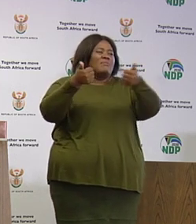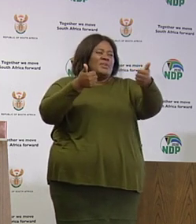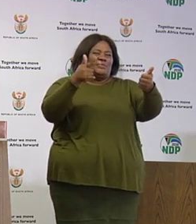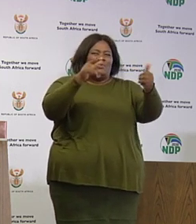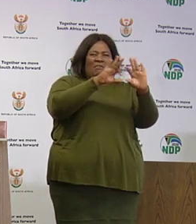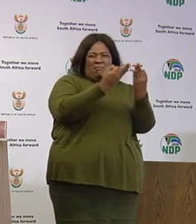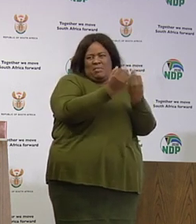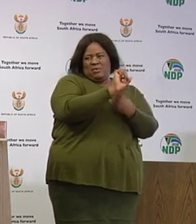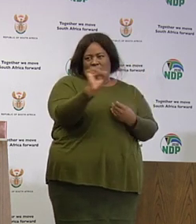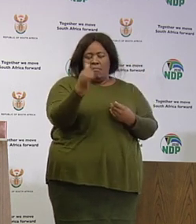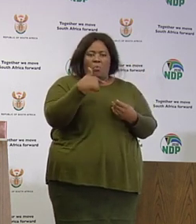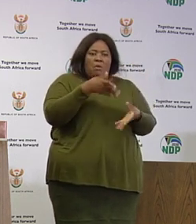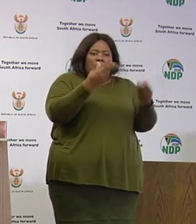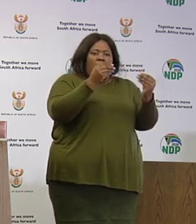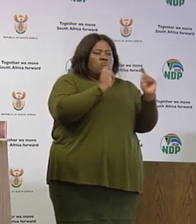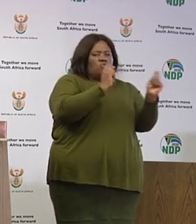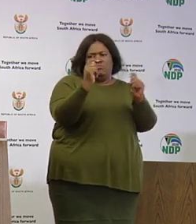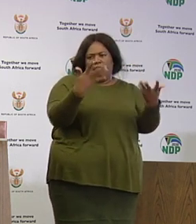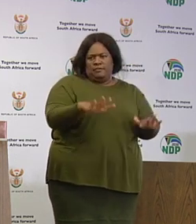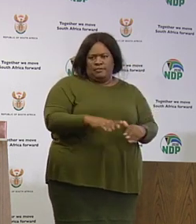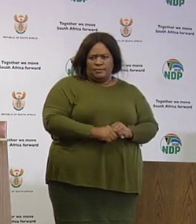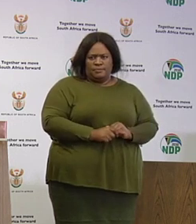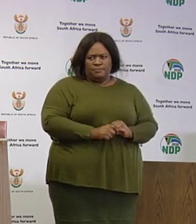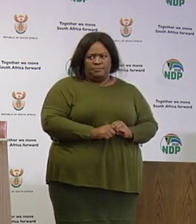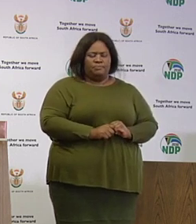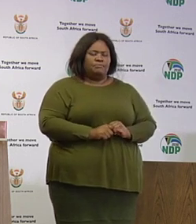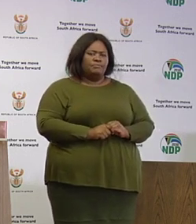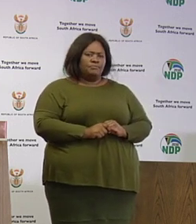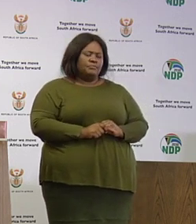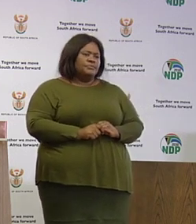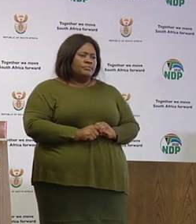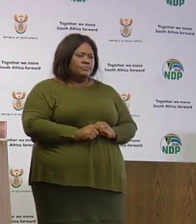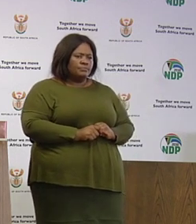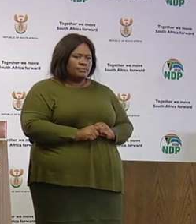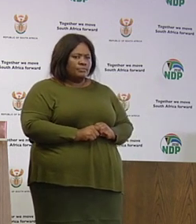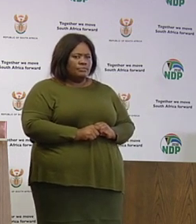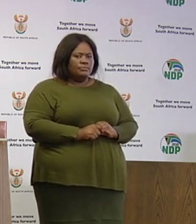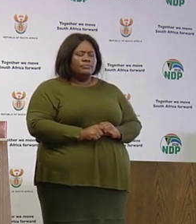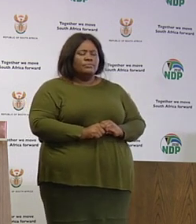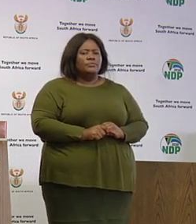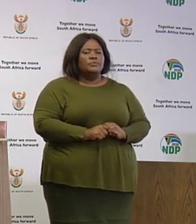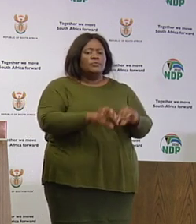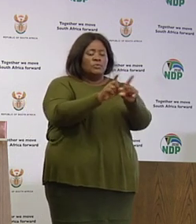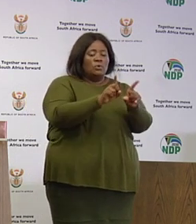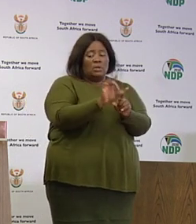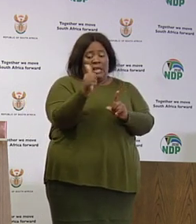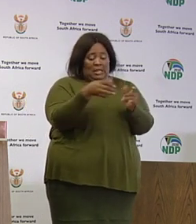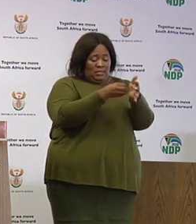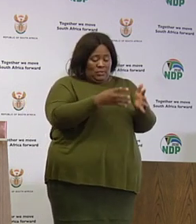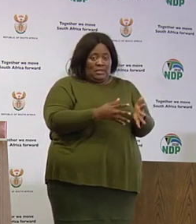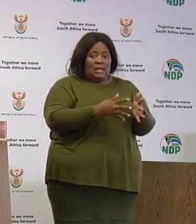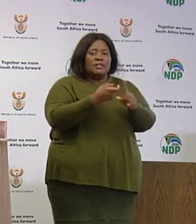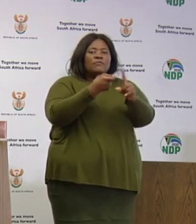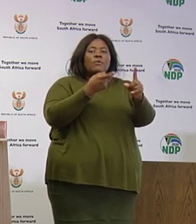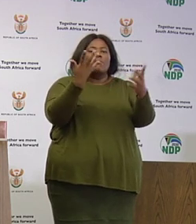we have secured transport on this score. There are also other students who returned